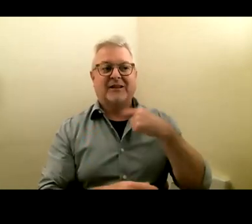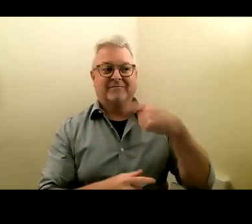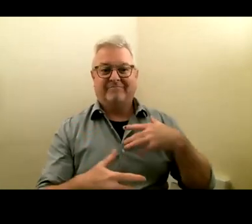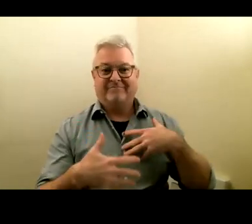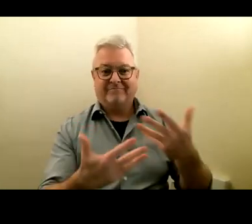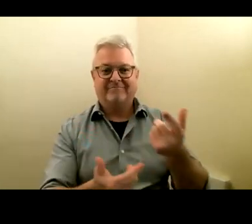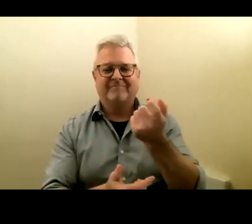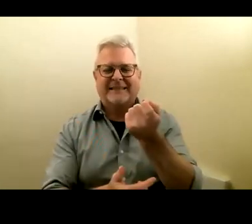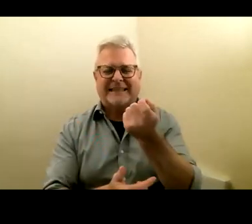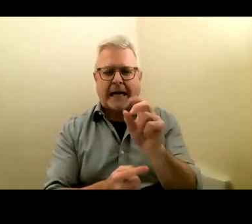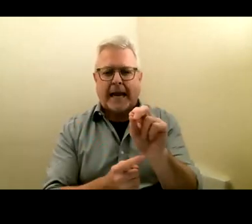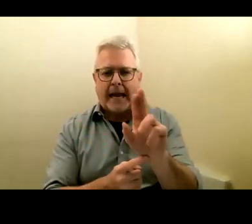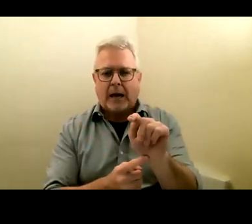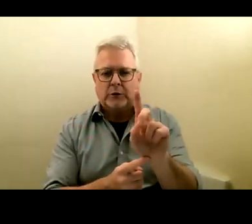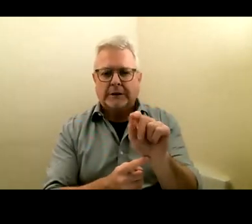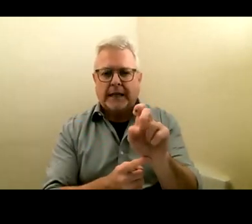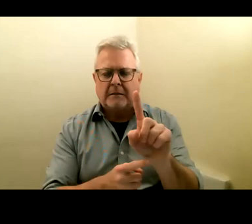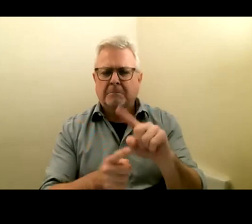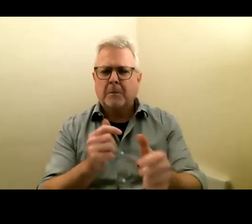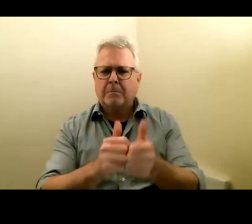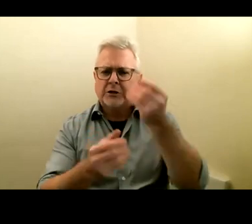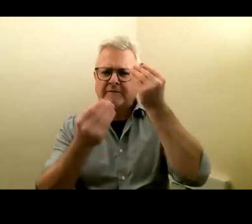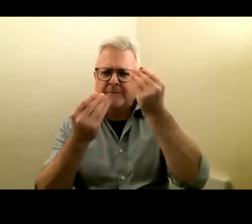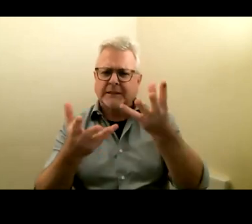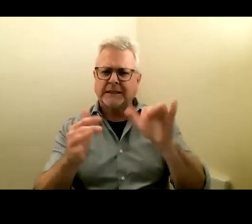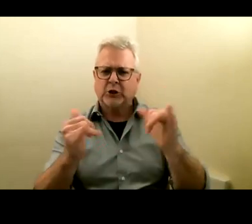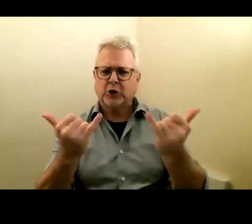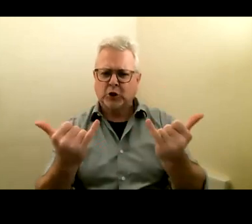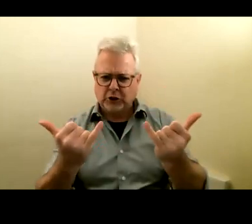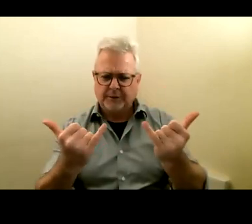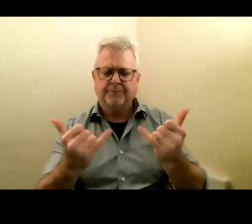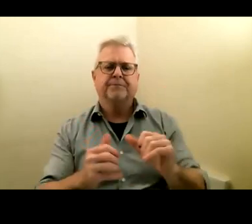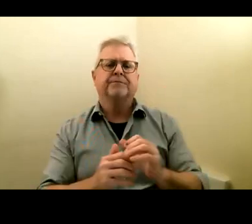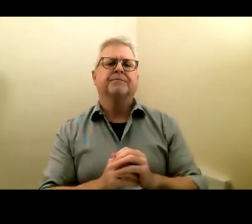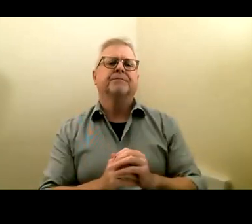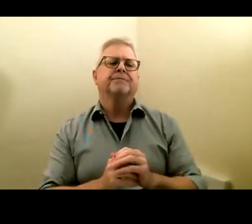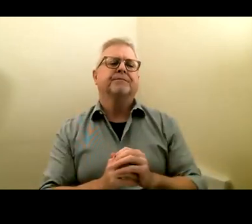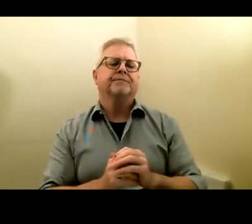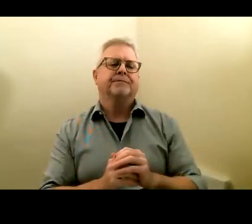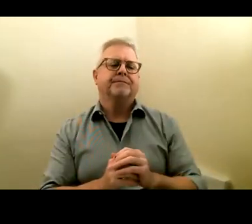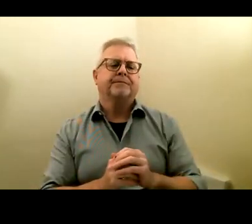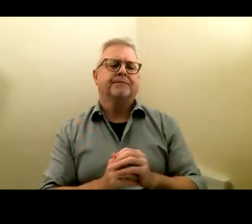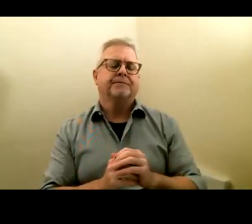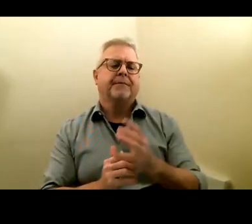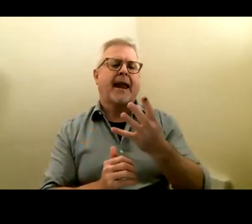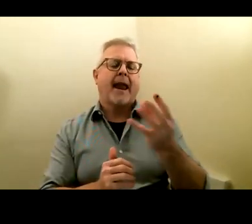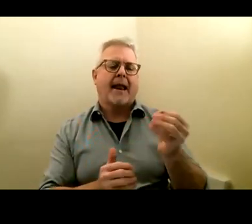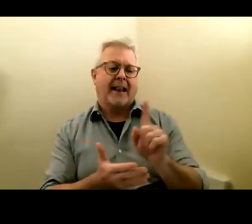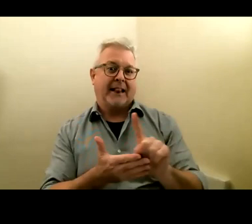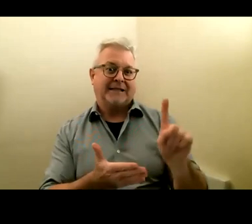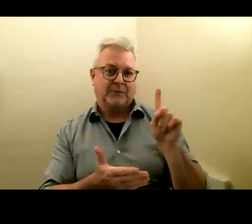So I wanted to talk also about our website. Some of it is a little outdated. Some of the information is current, but some is